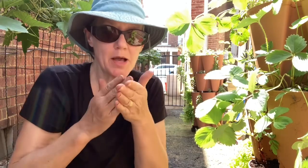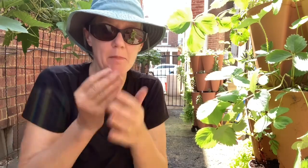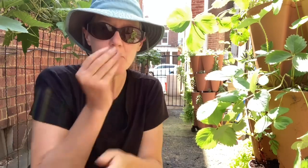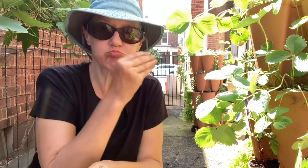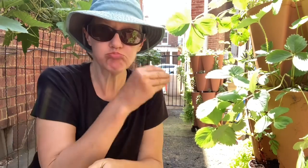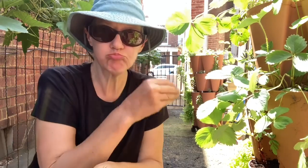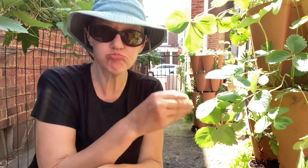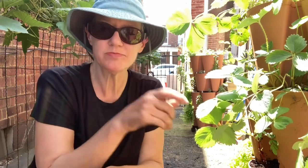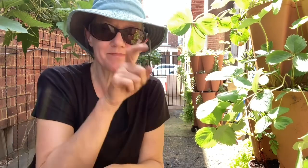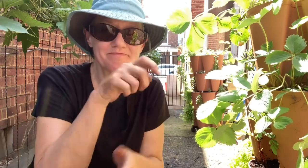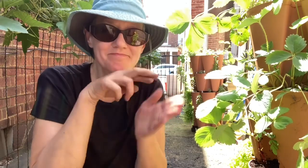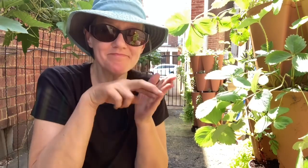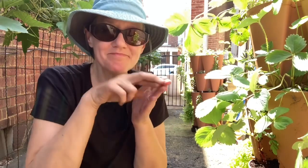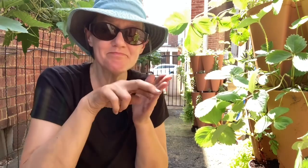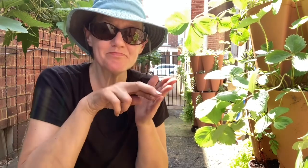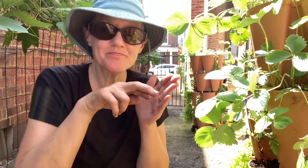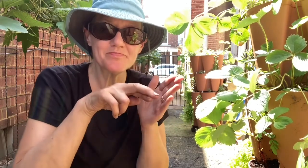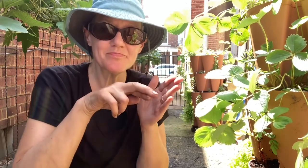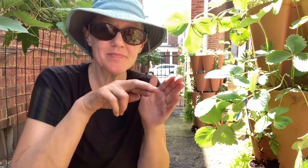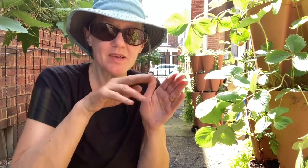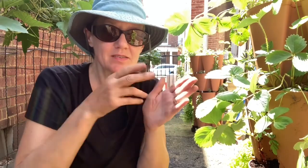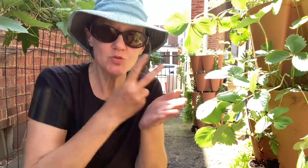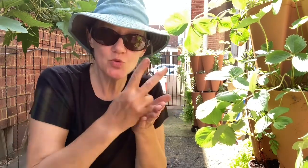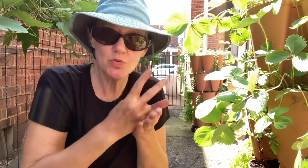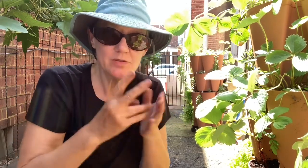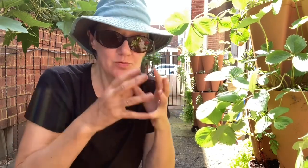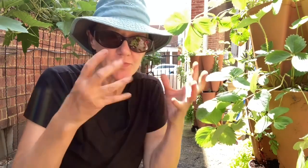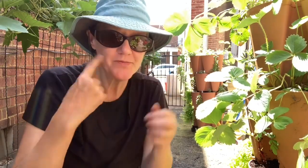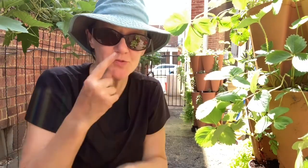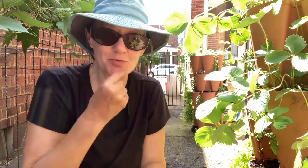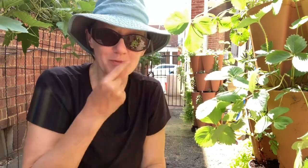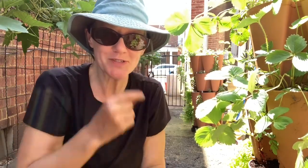of the strawberries were suffering, so I moved them to the green stalk.